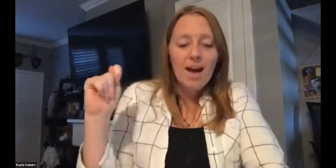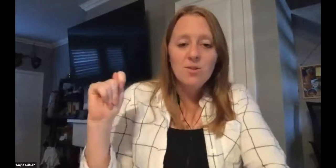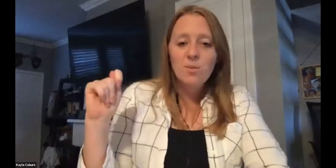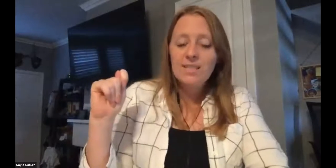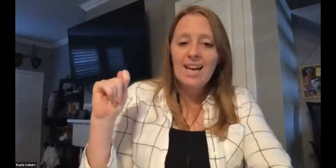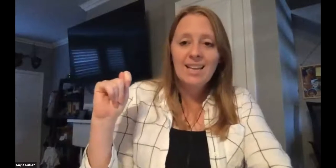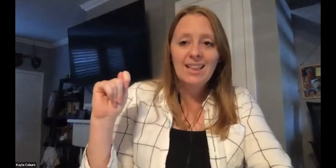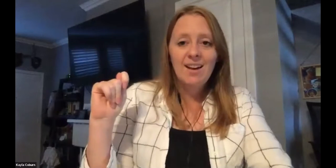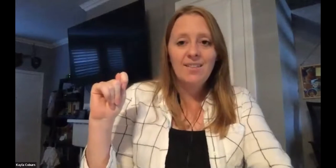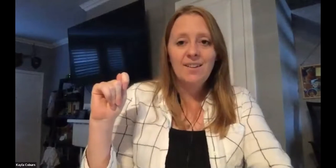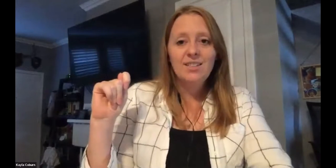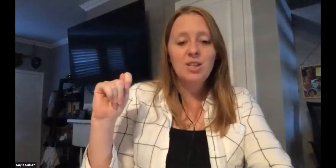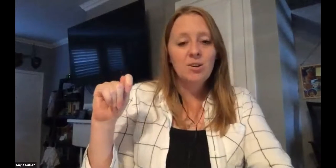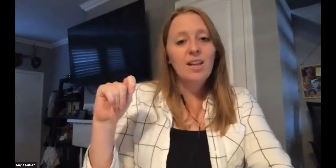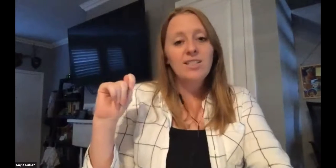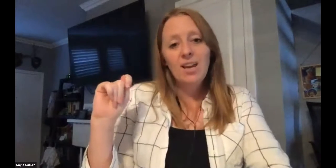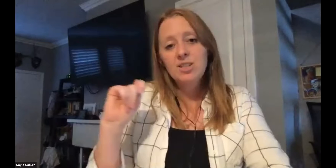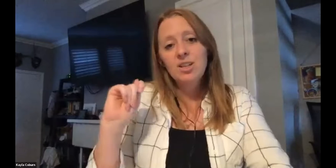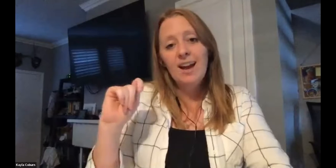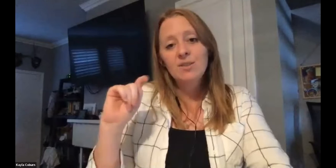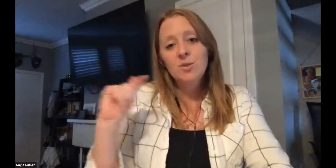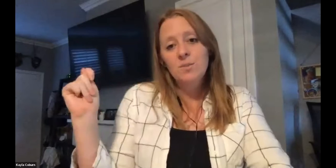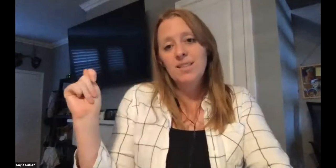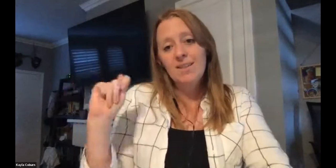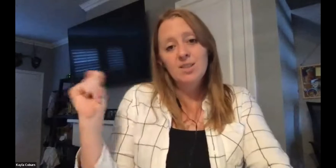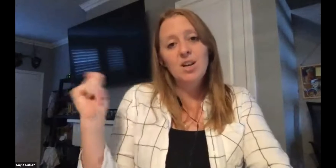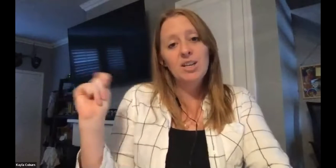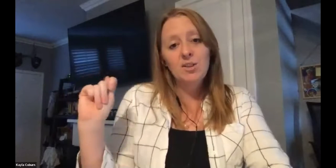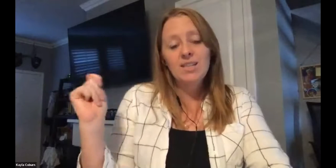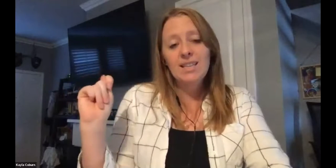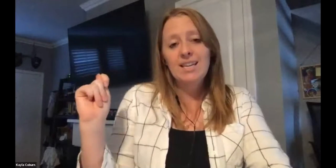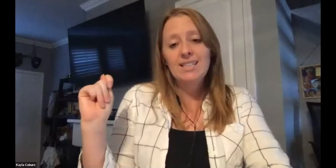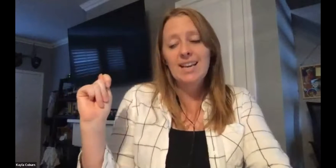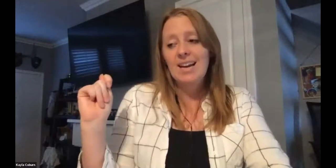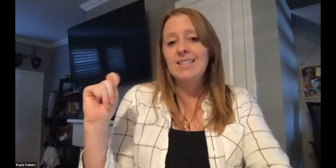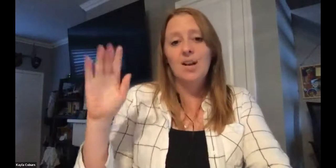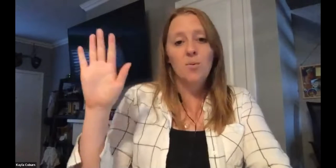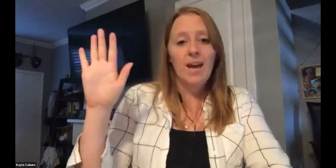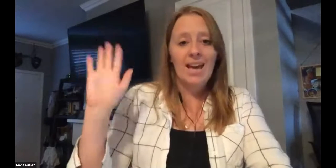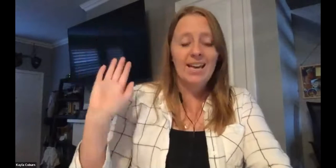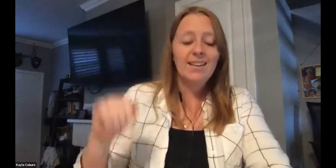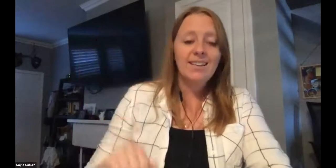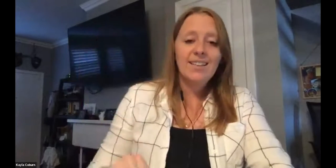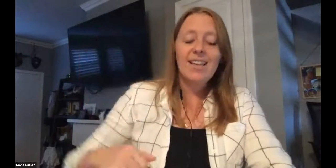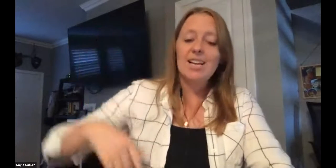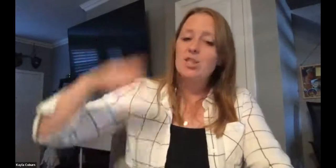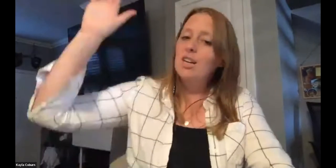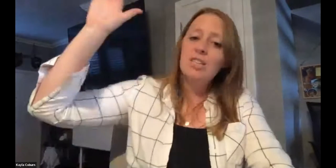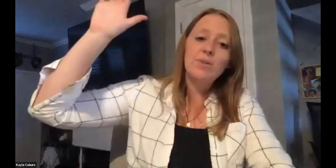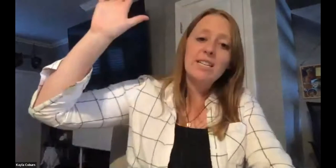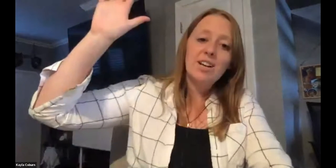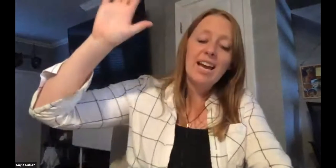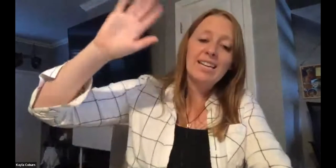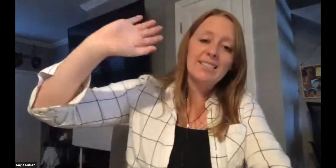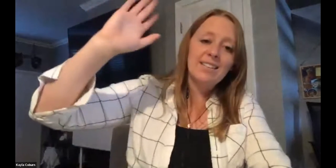about bathroom is that a lot of general education classrooms have started using this as like a way, like a child